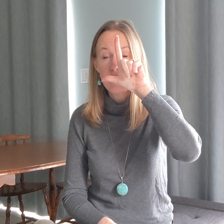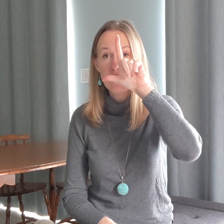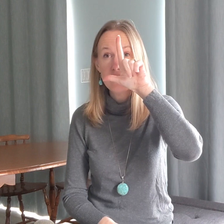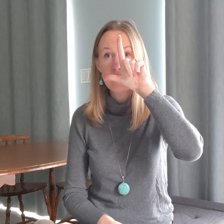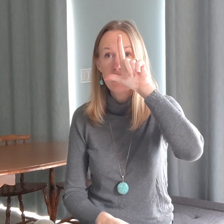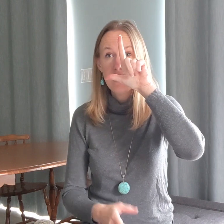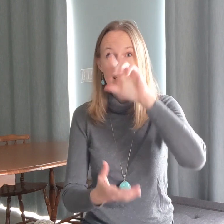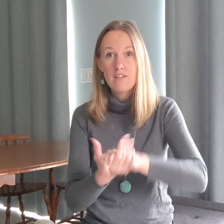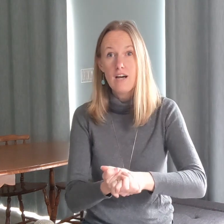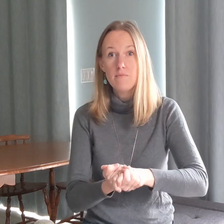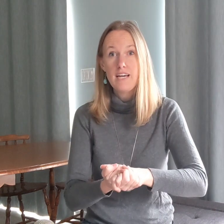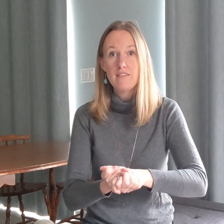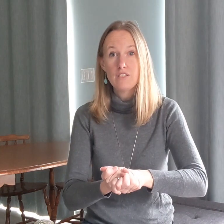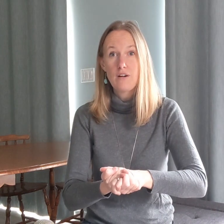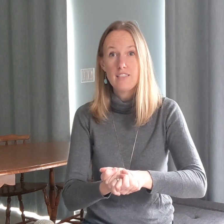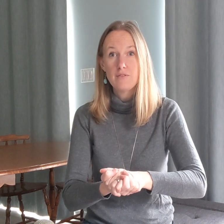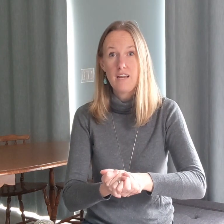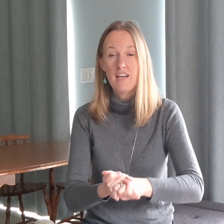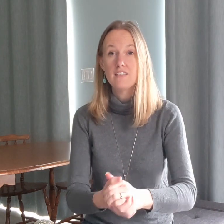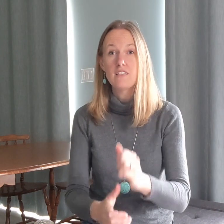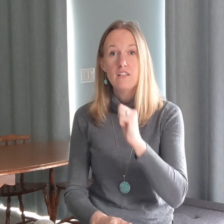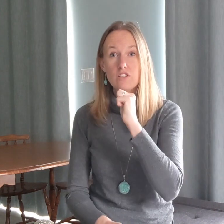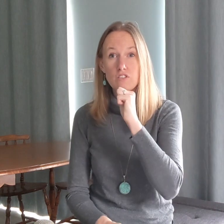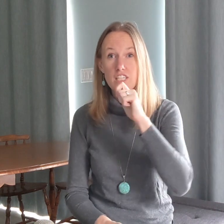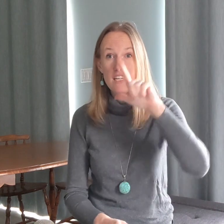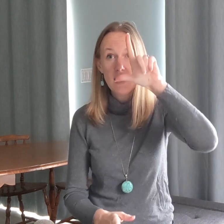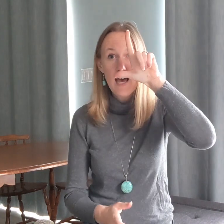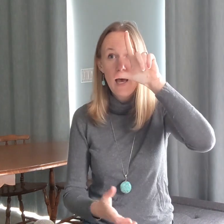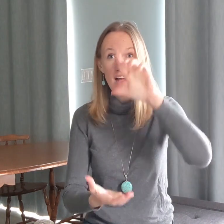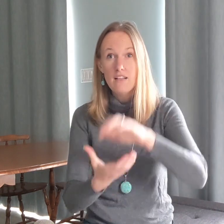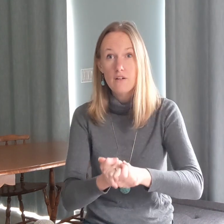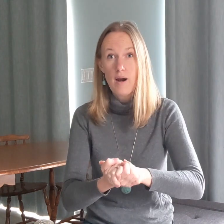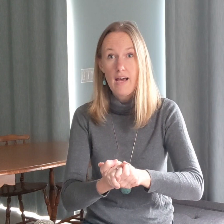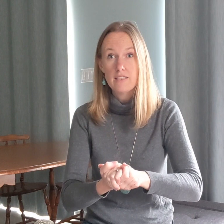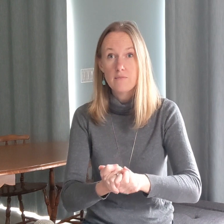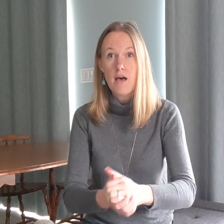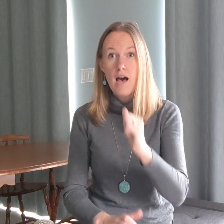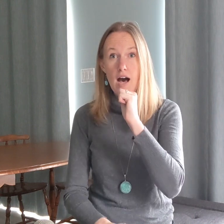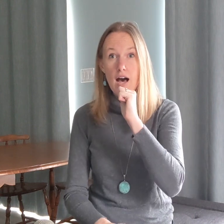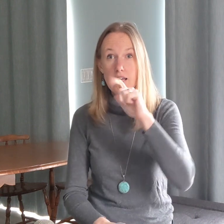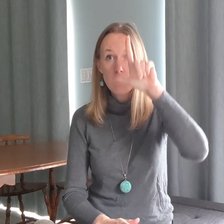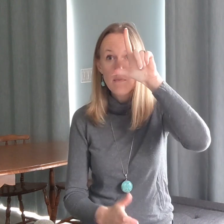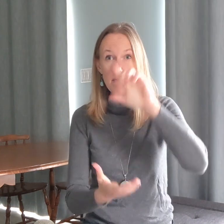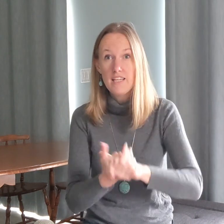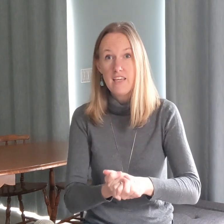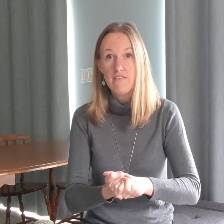face and then you come down to grasp your hands so chin L grasp. Unbelief.